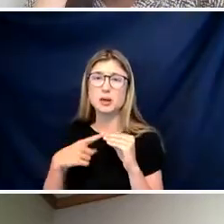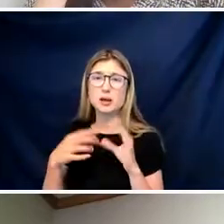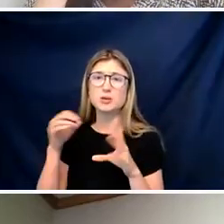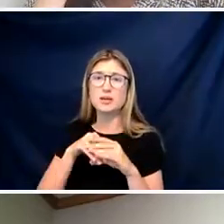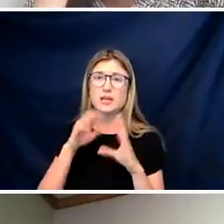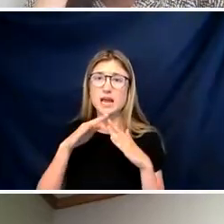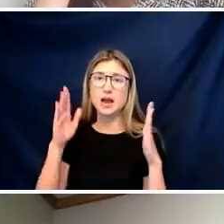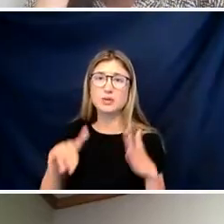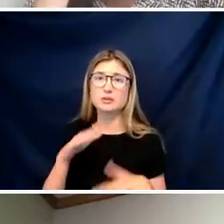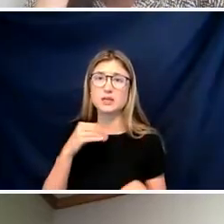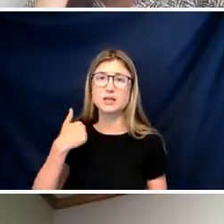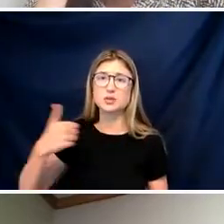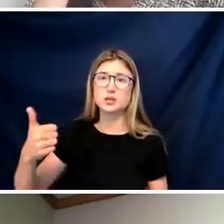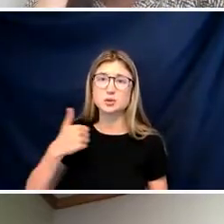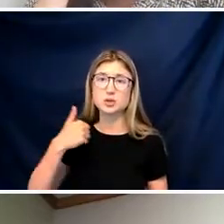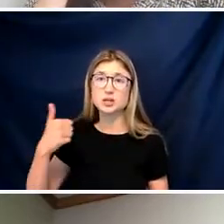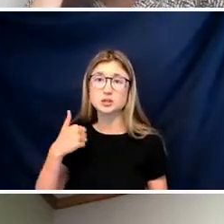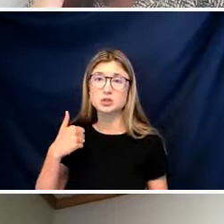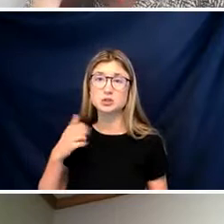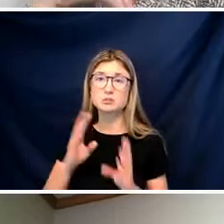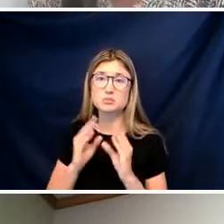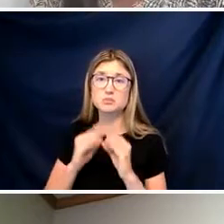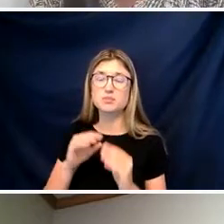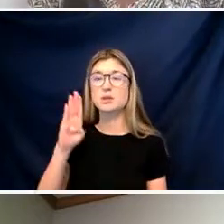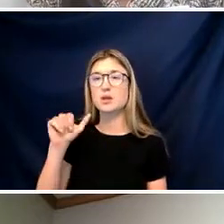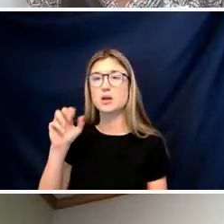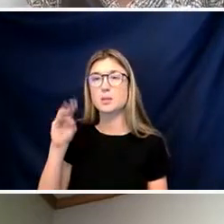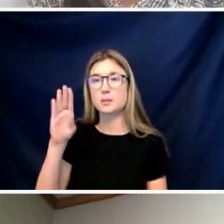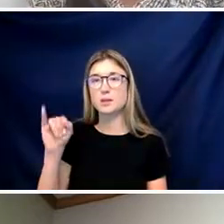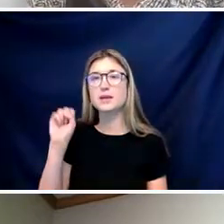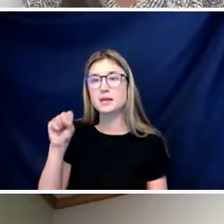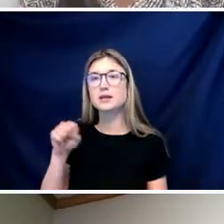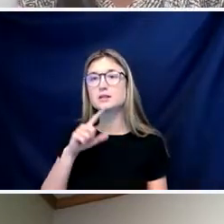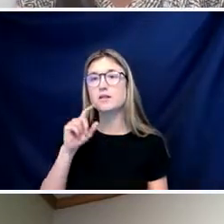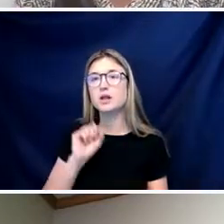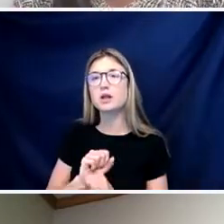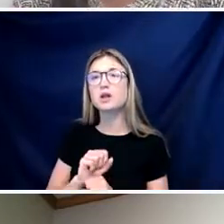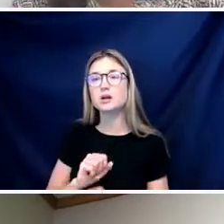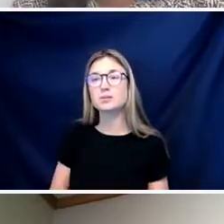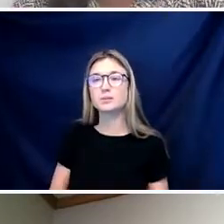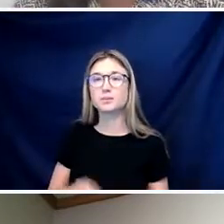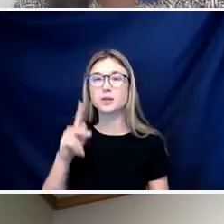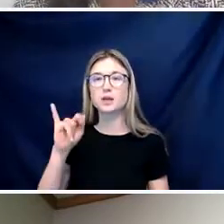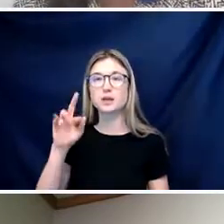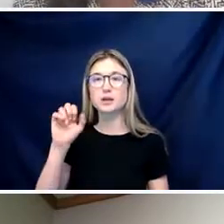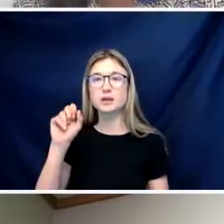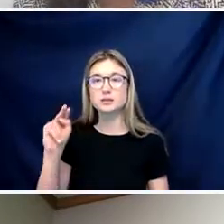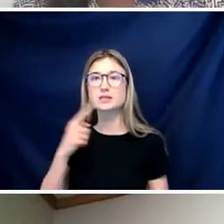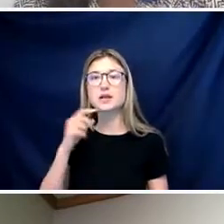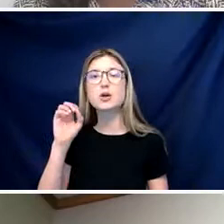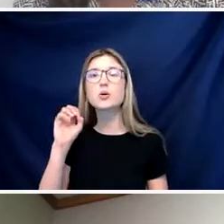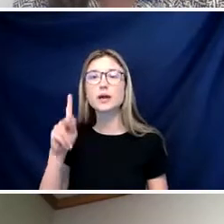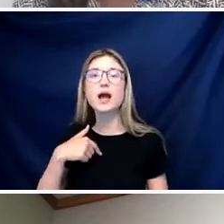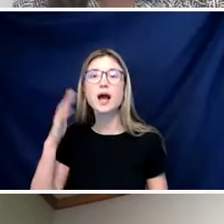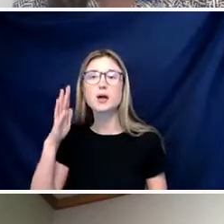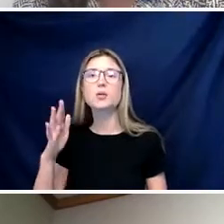know. Yeah, definitely. Okay. Thank you. So I will get with him to see if he